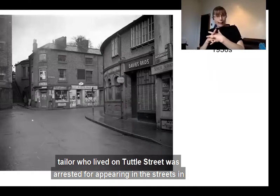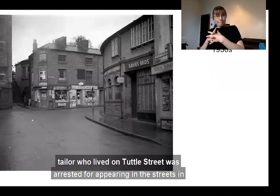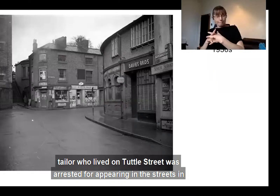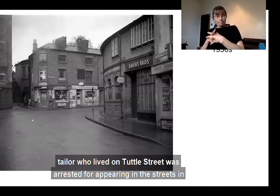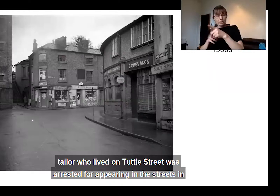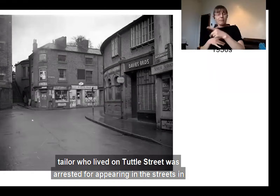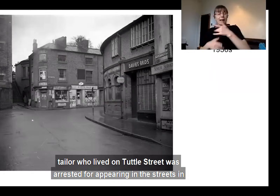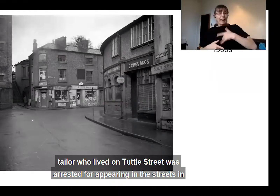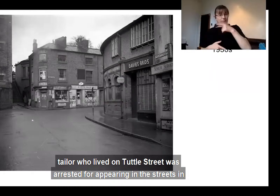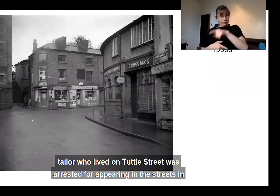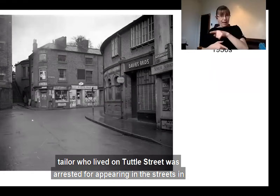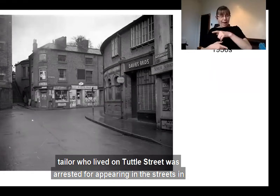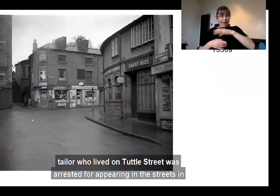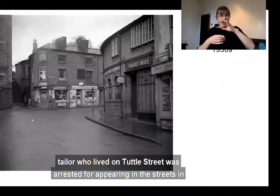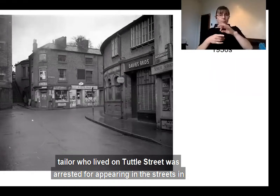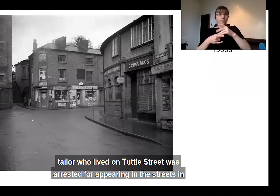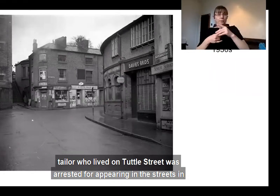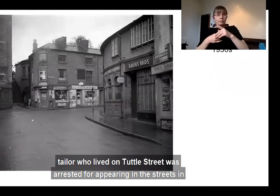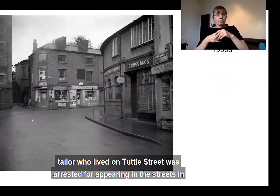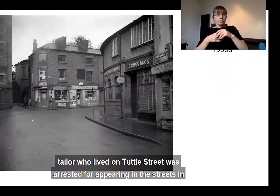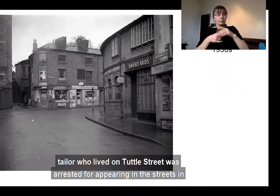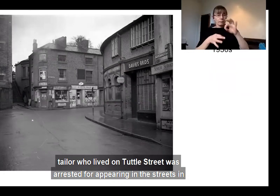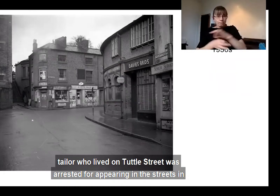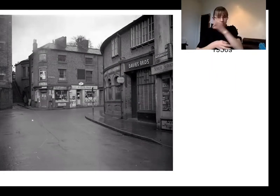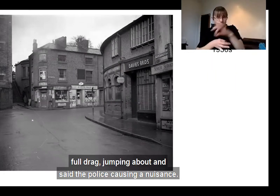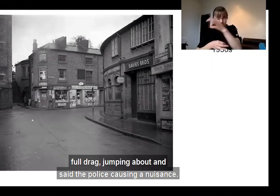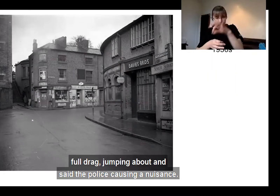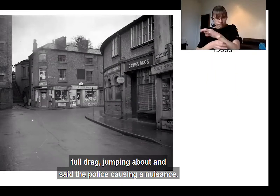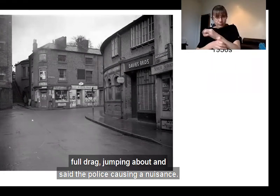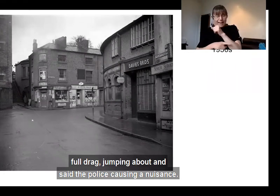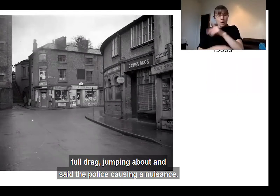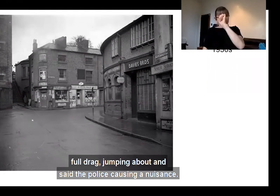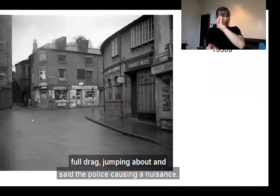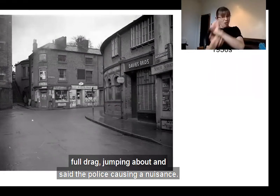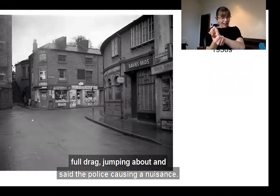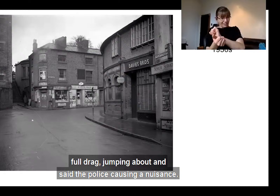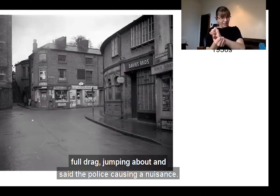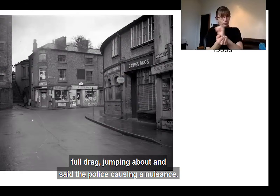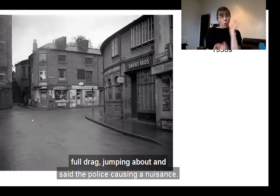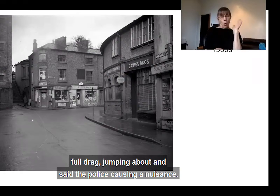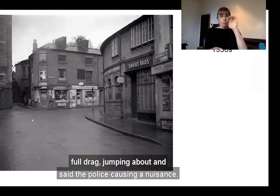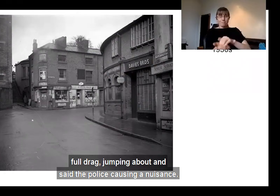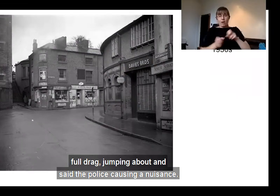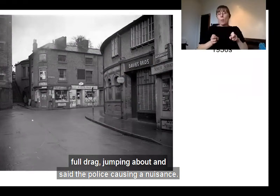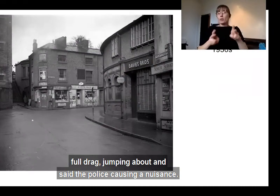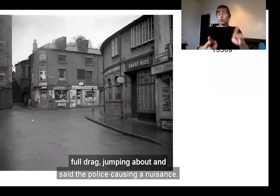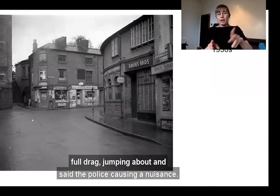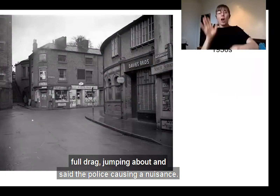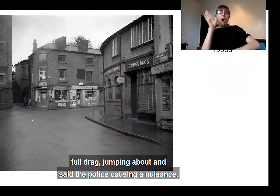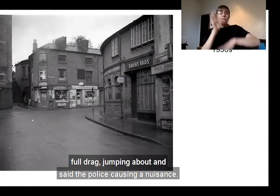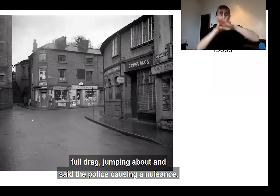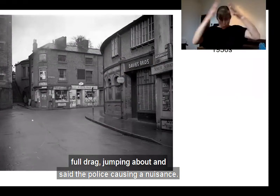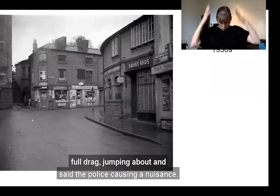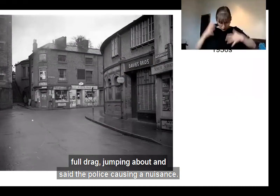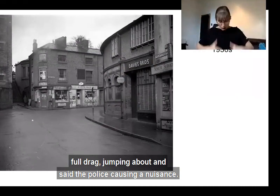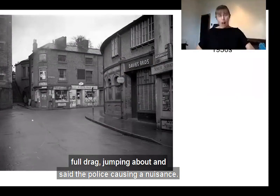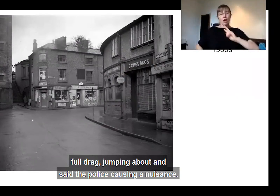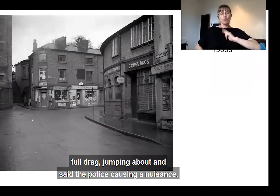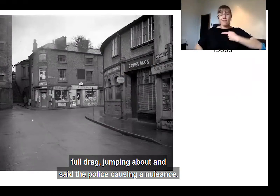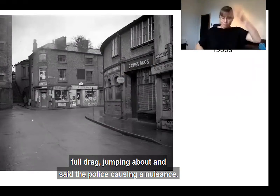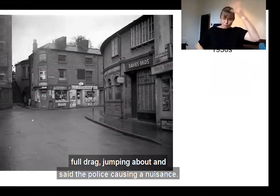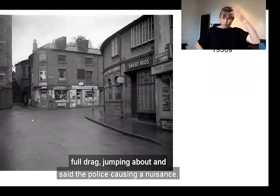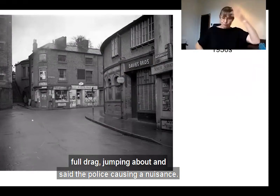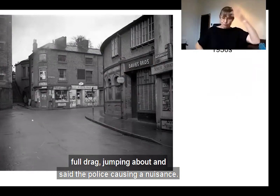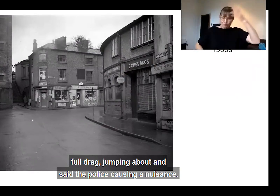on Tuttle Street, was arrested for appearing in the streets in full drag, jumping about and, said the police,